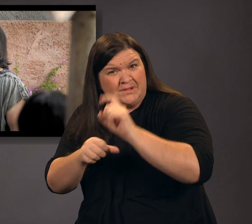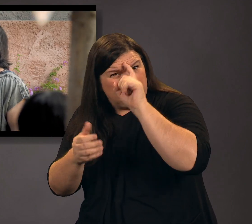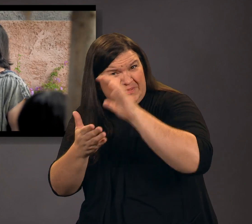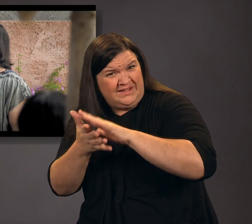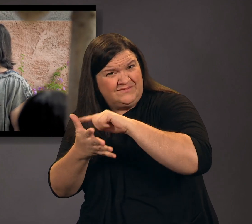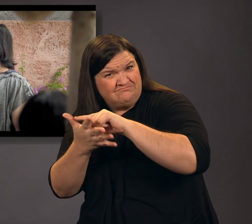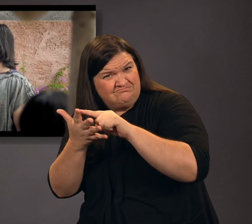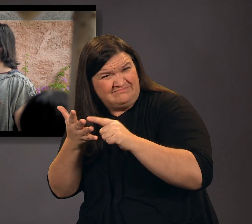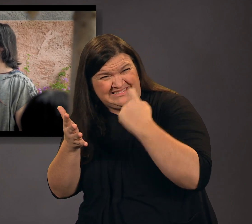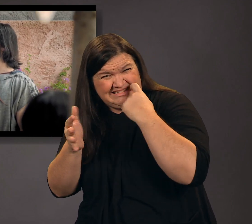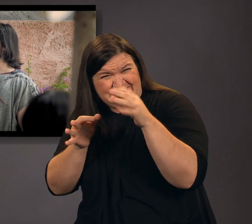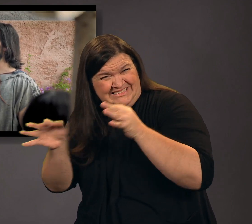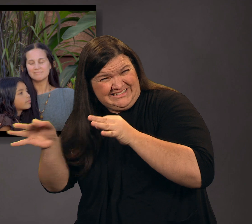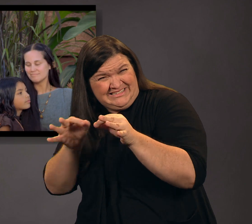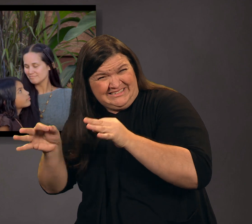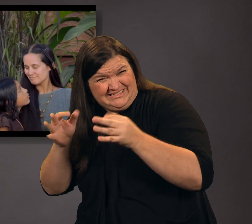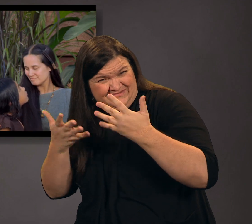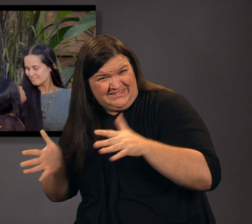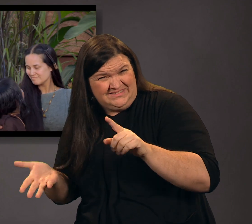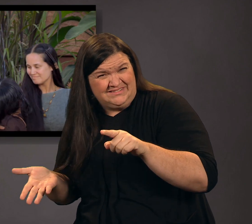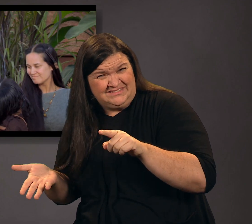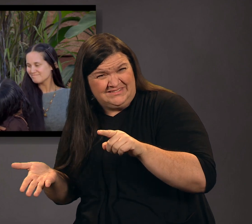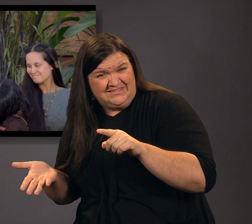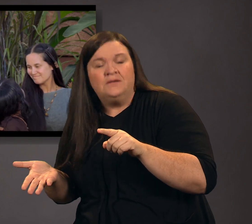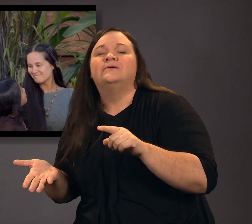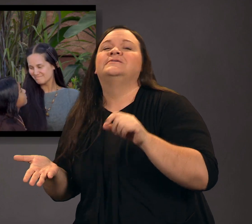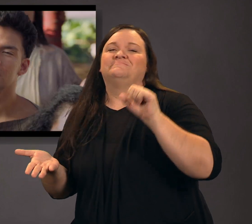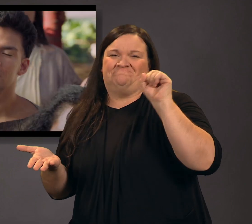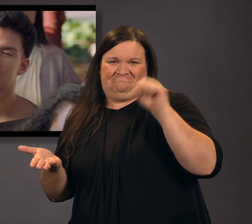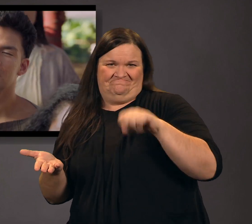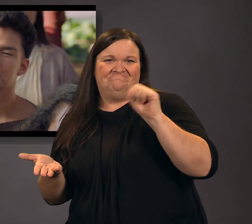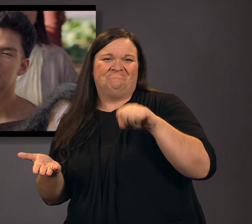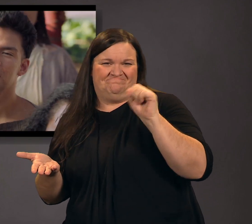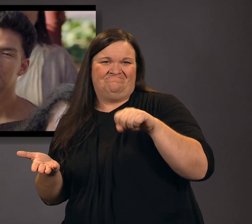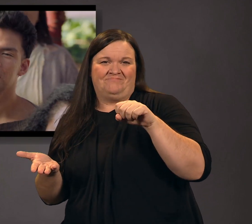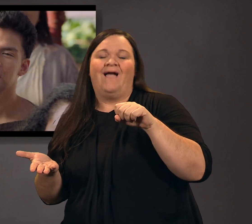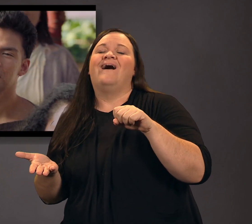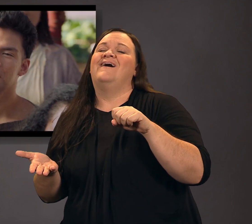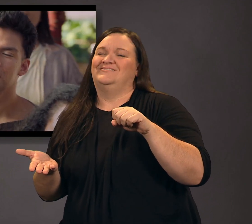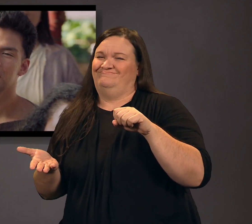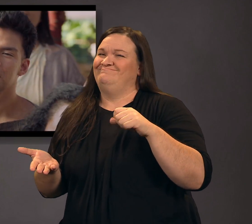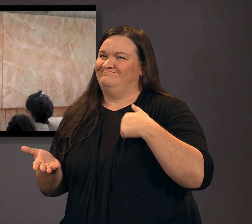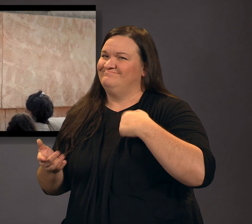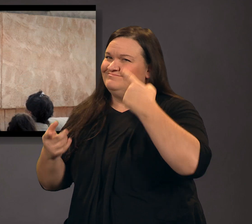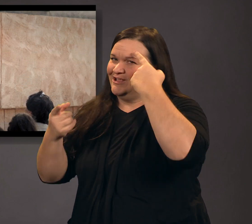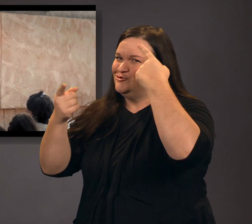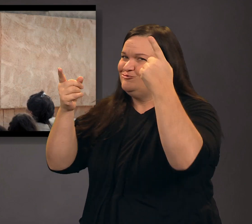Do you believe these things? Yes. Yea.